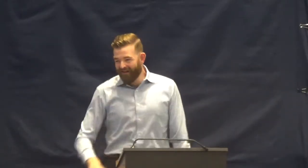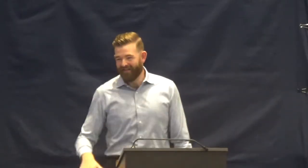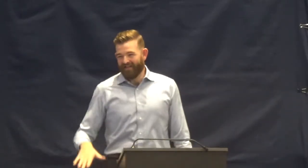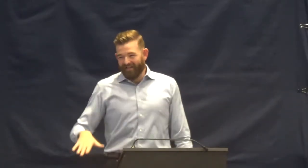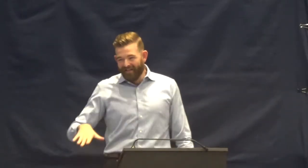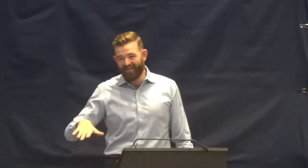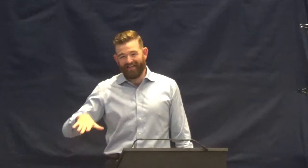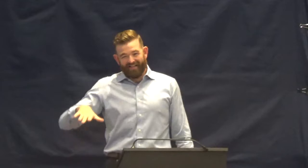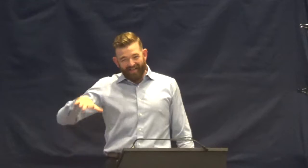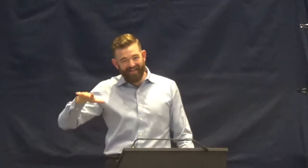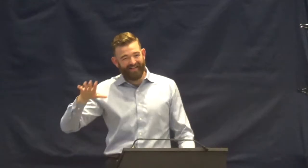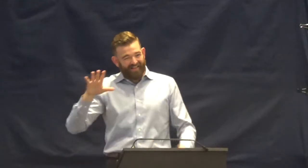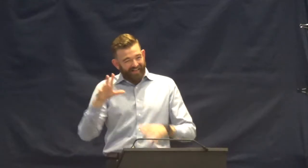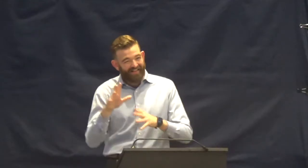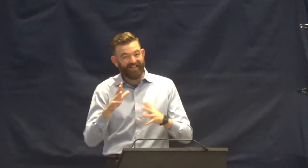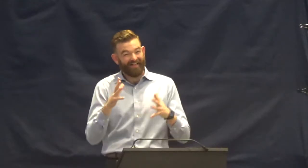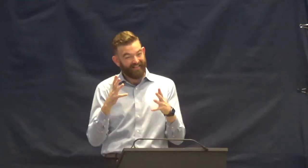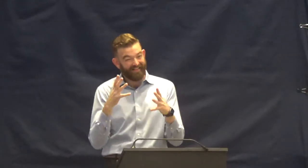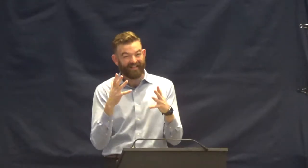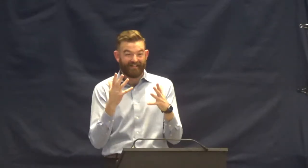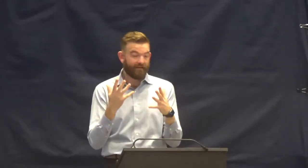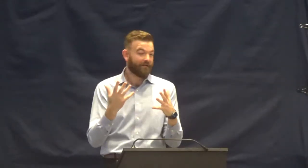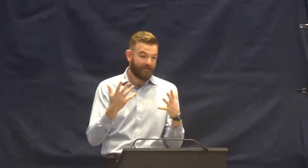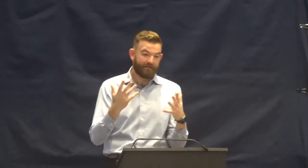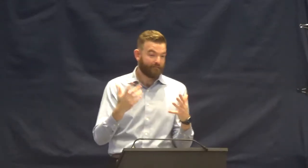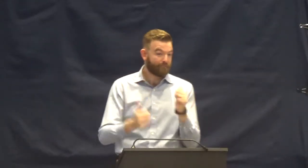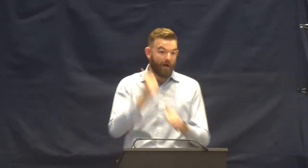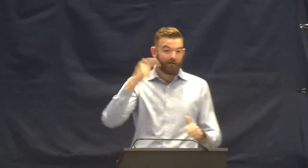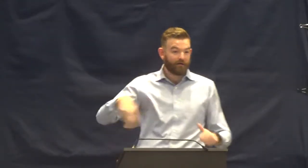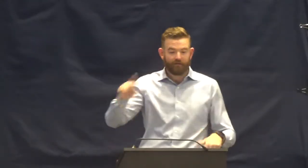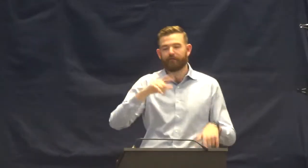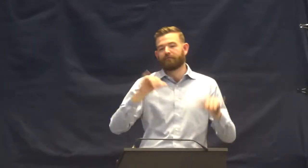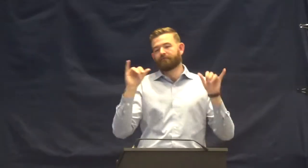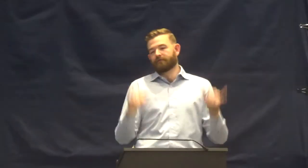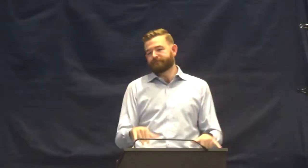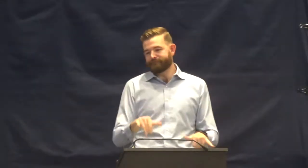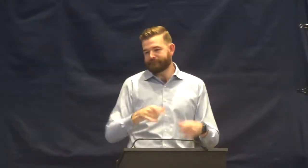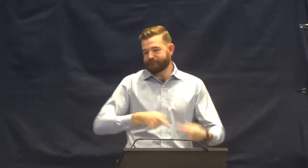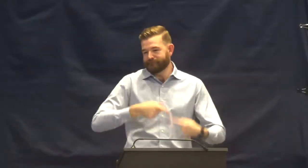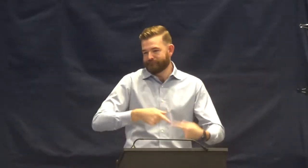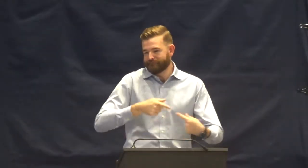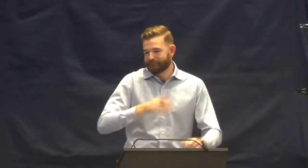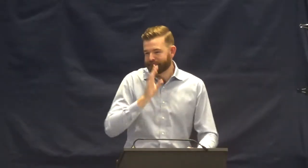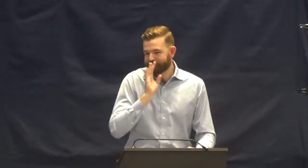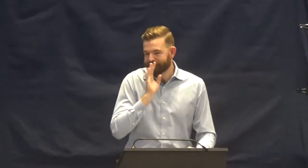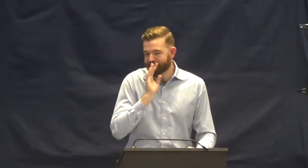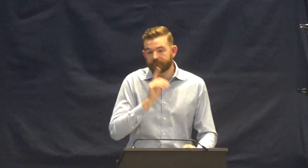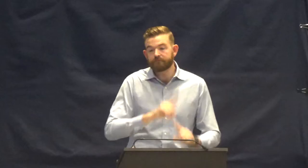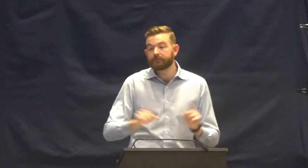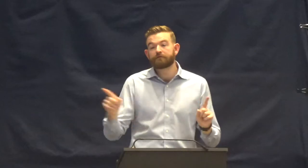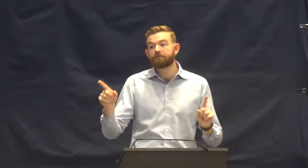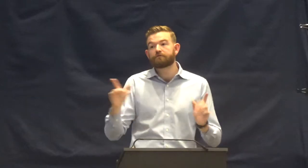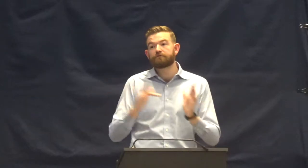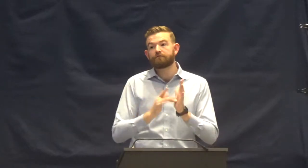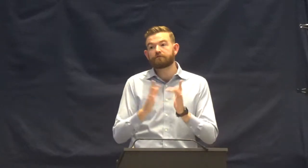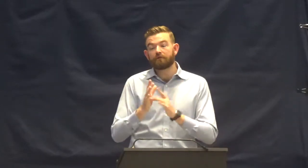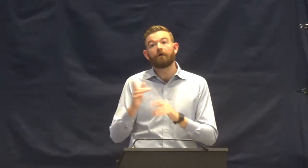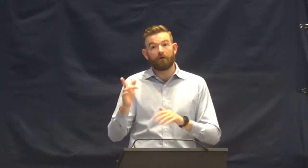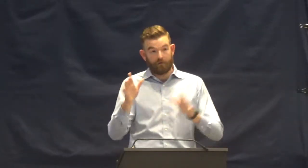learning how to blow Kleenexes. Y'all grew up with that, right? At least most of us did. And we still struggle to